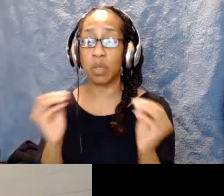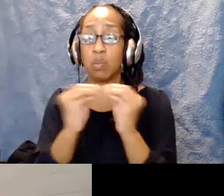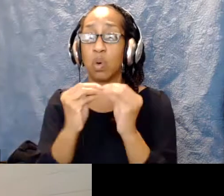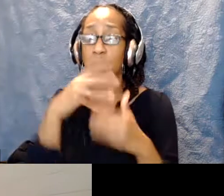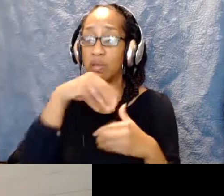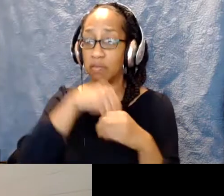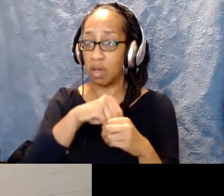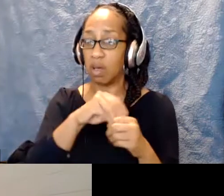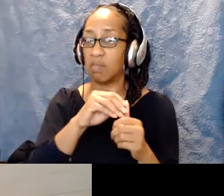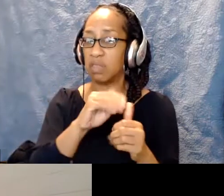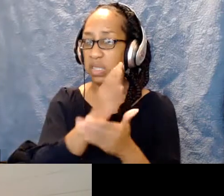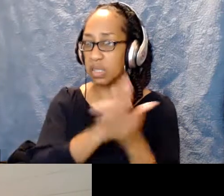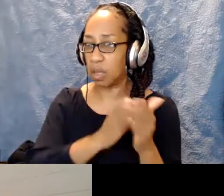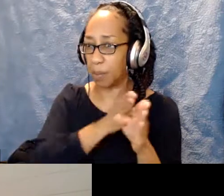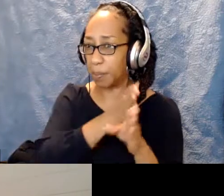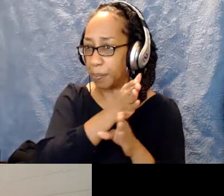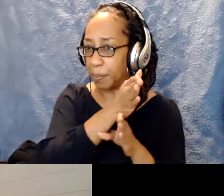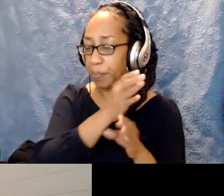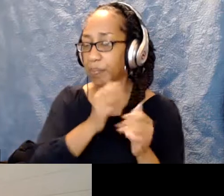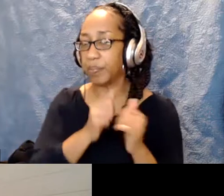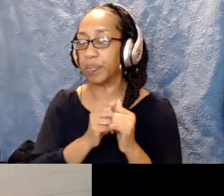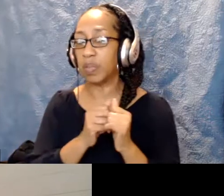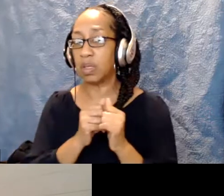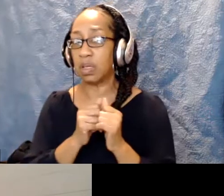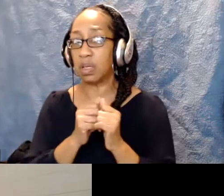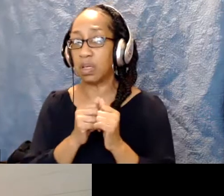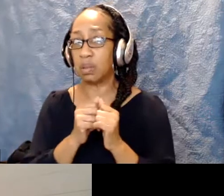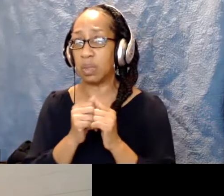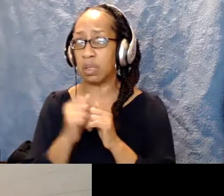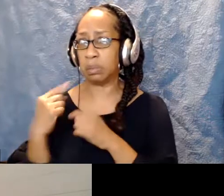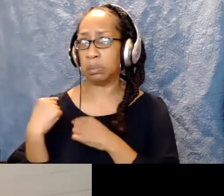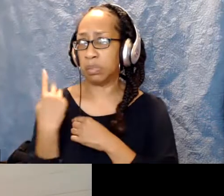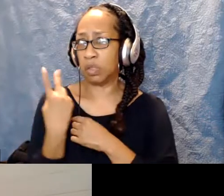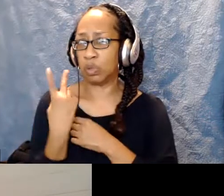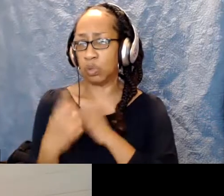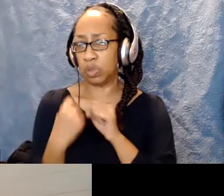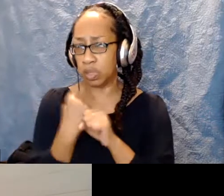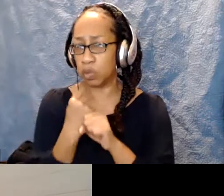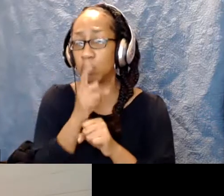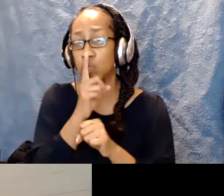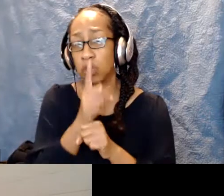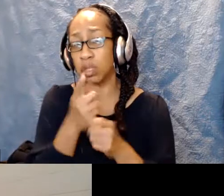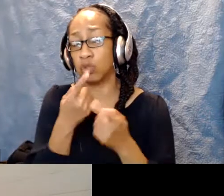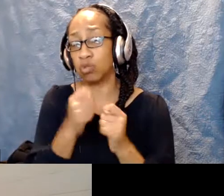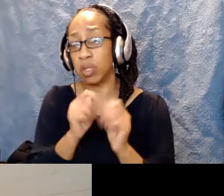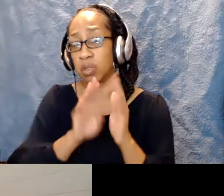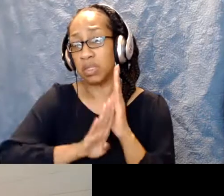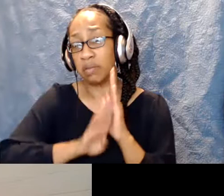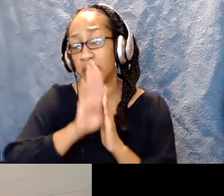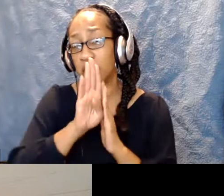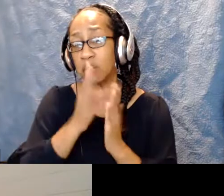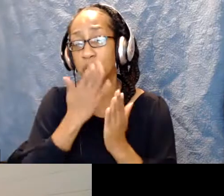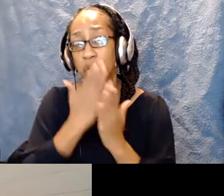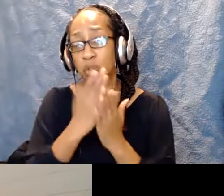areas. But in the last couple of years, we've really tried to develop some solid relationships